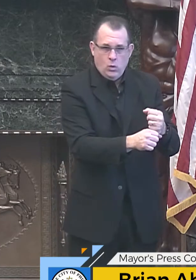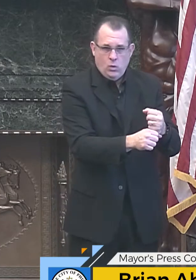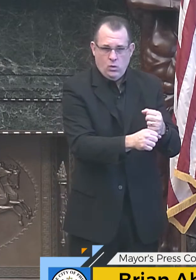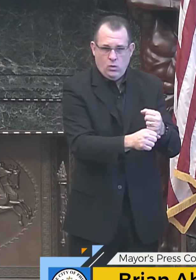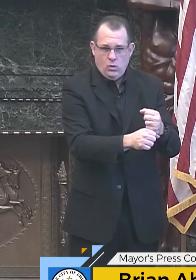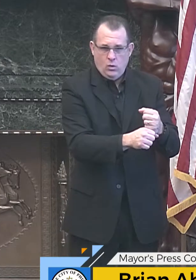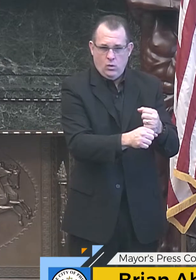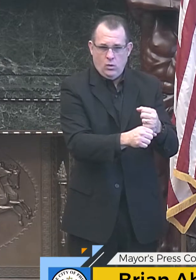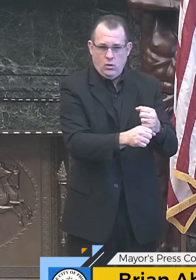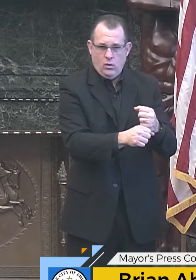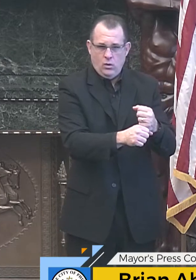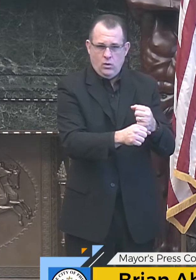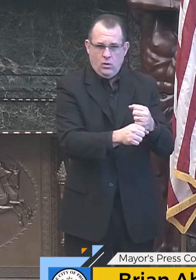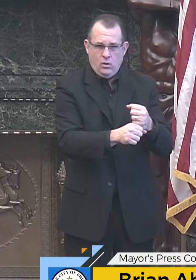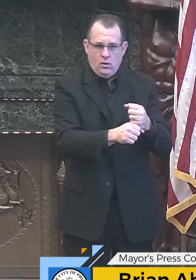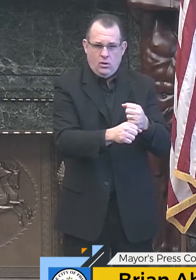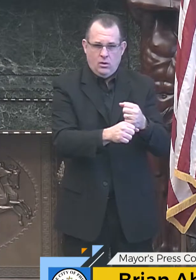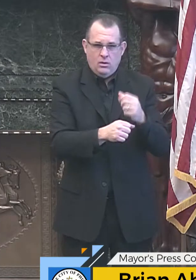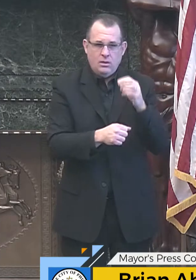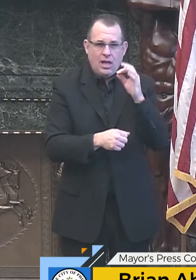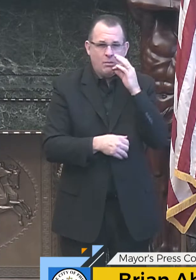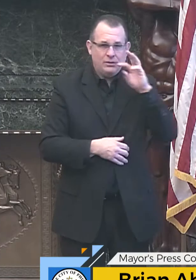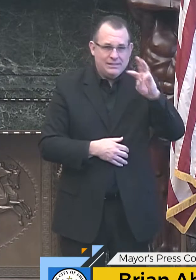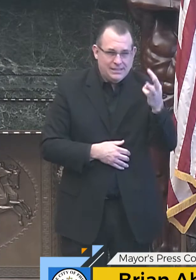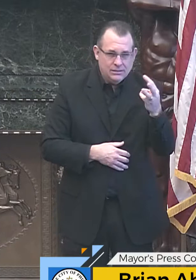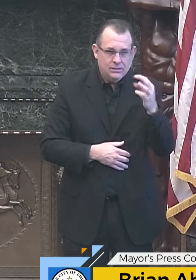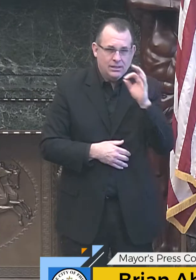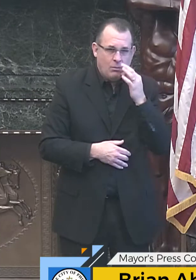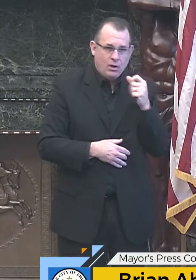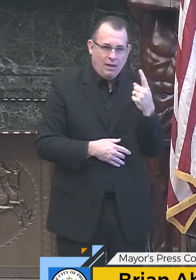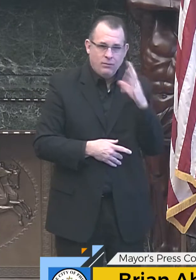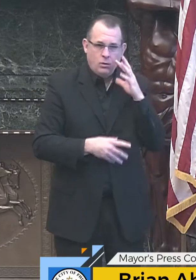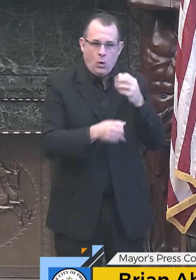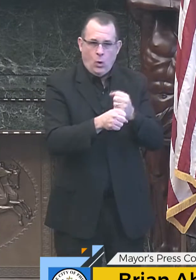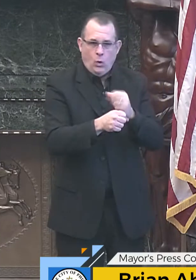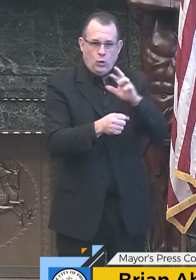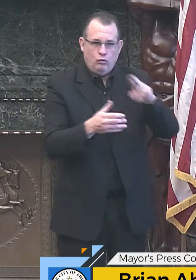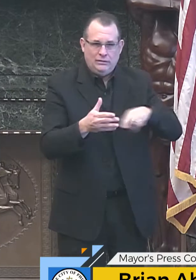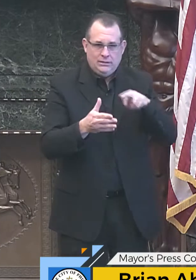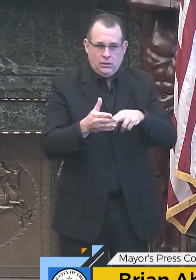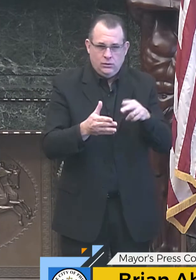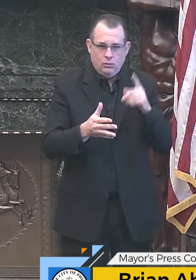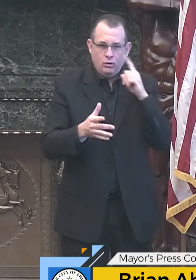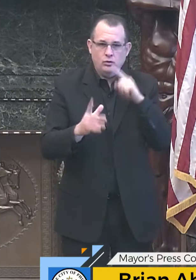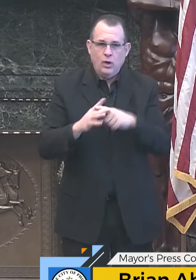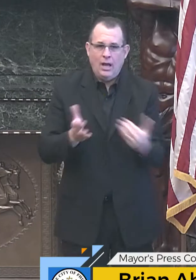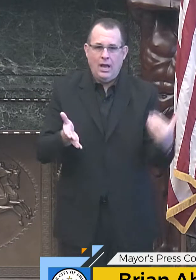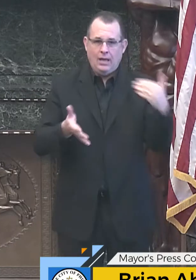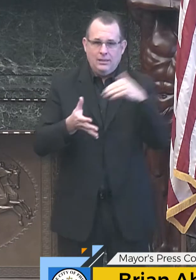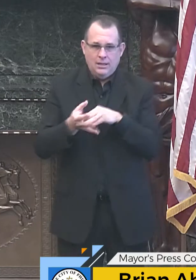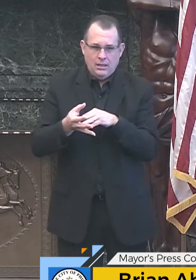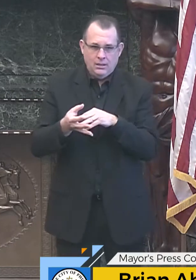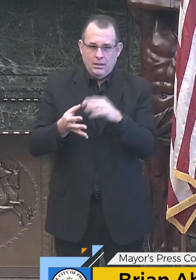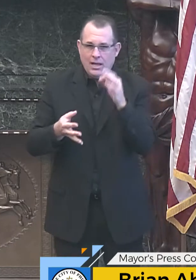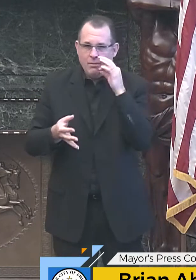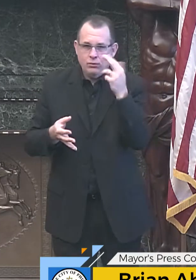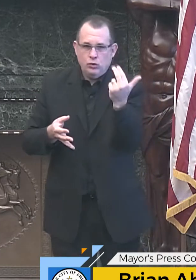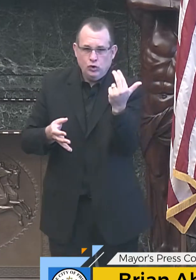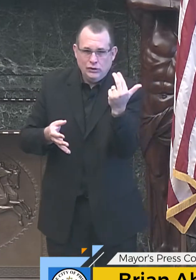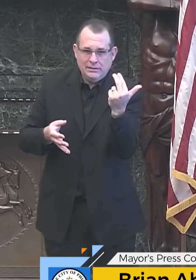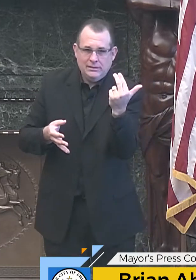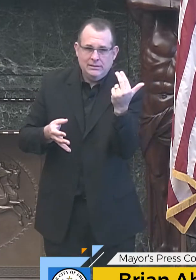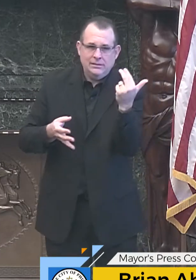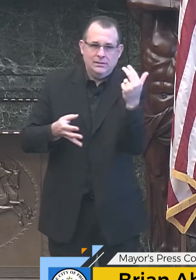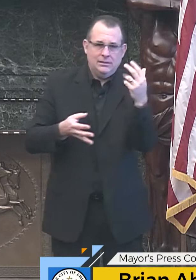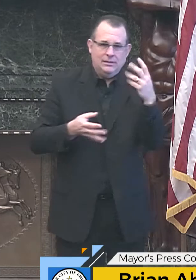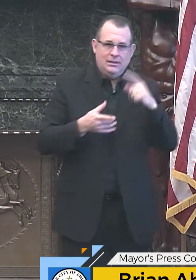April 6th through Saturday, April 11th. Recycling collections will resume on Monday, April 13th, with every other